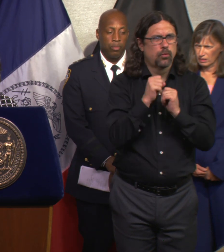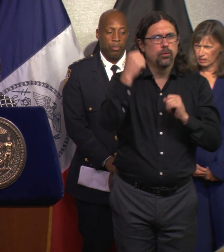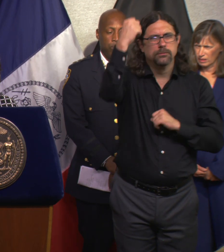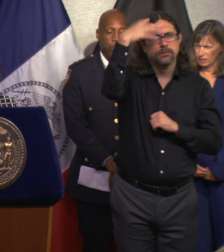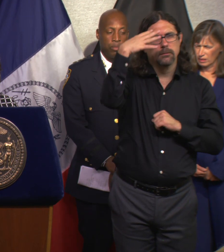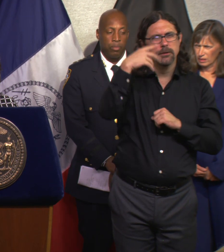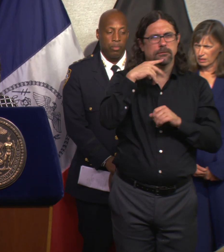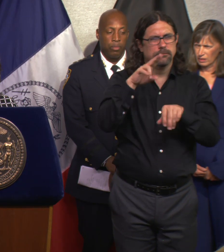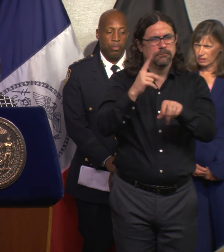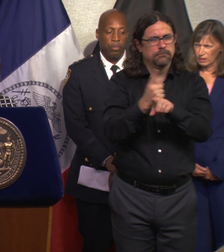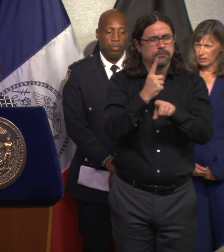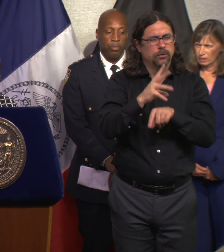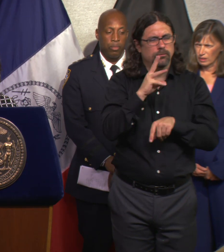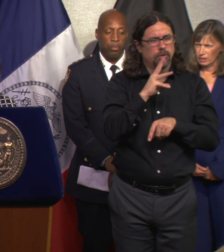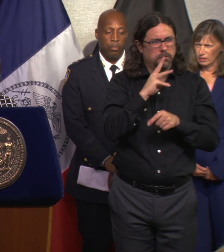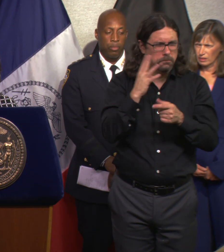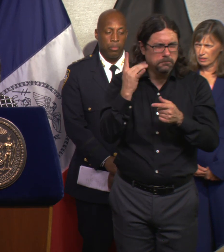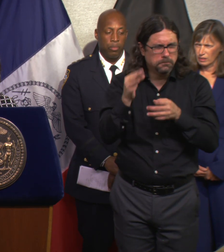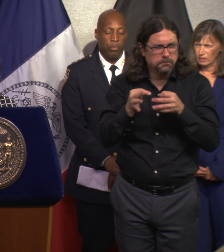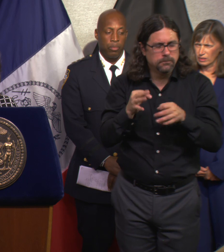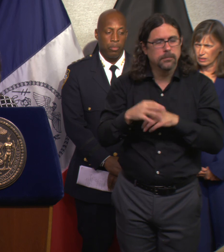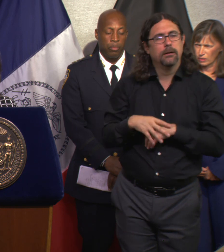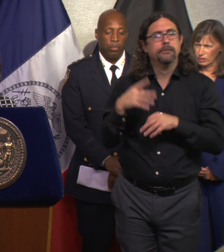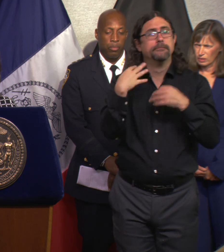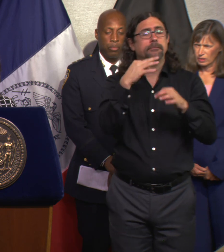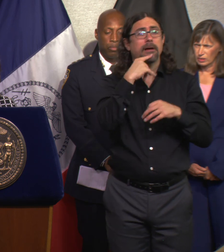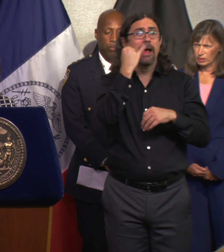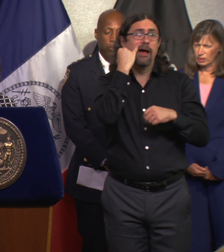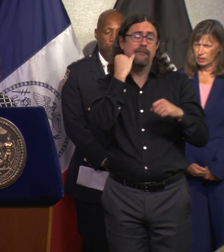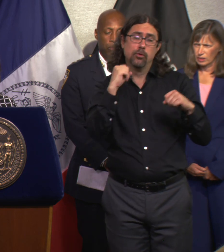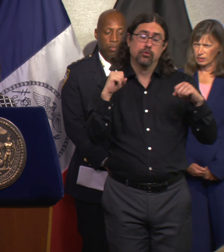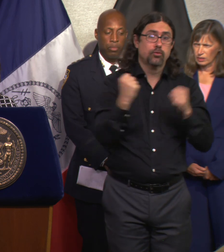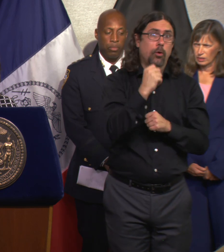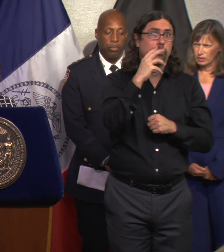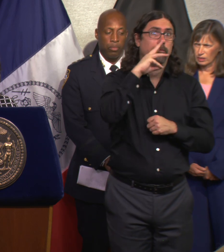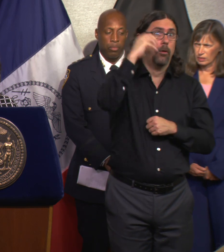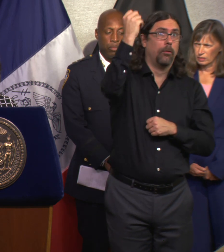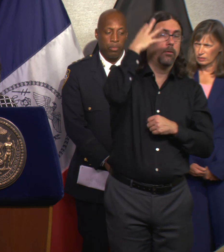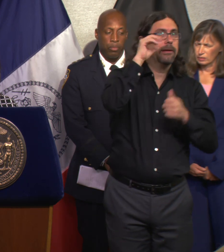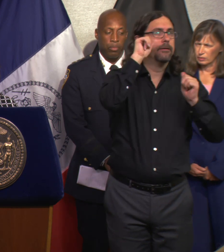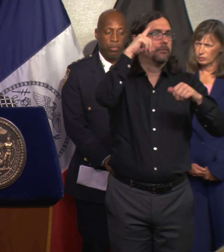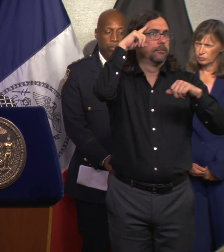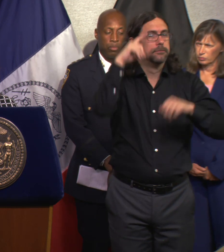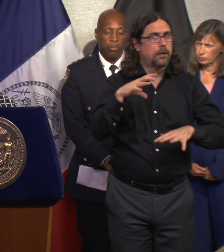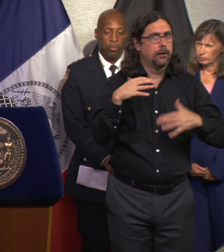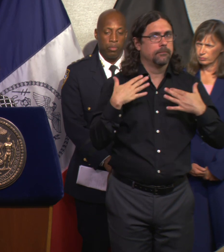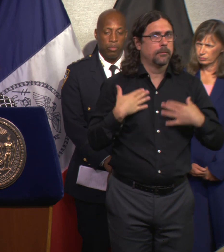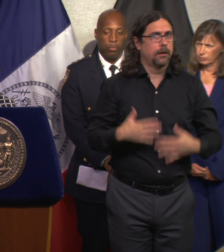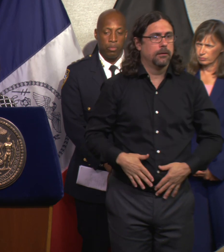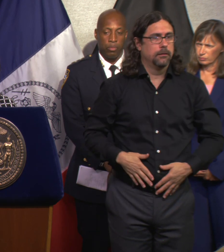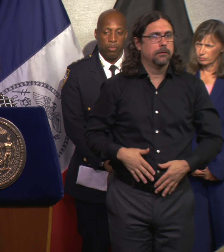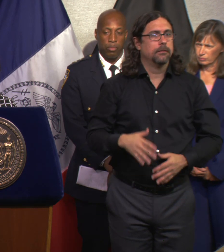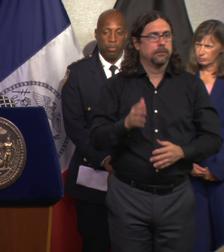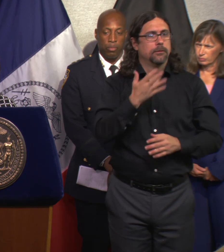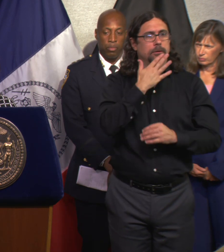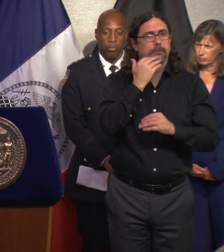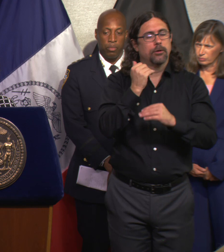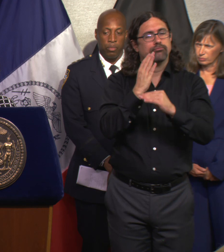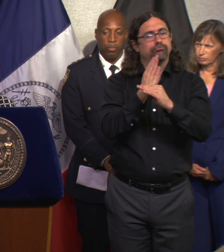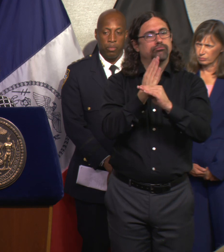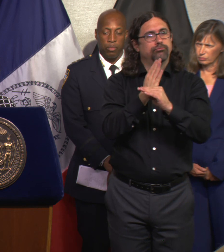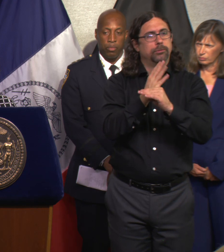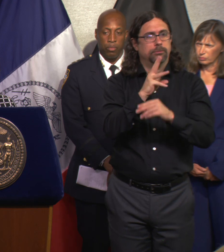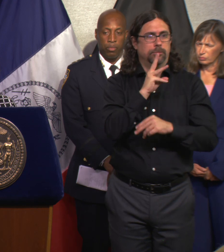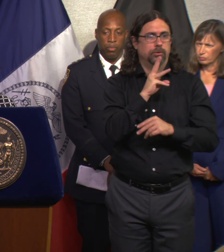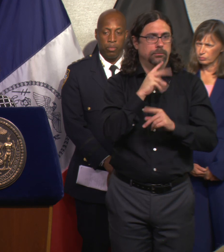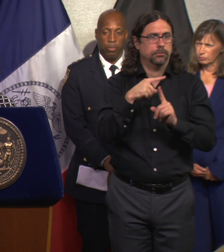the body more time to acclimate to the temperature differences. The real benefit to taking frequent showers is to